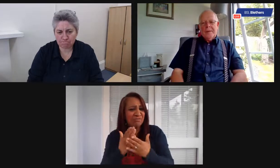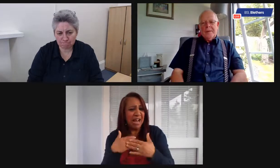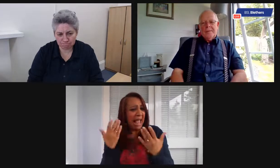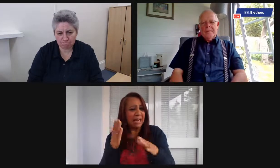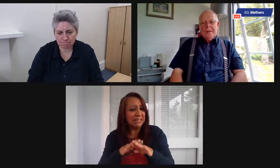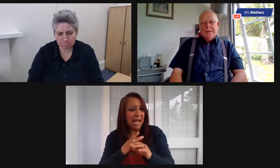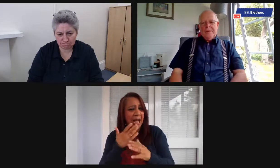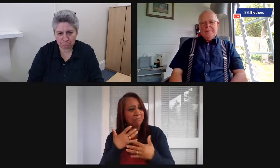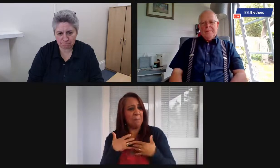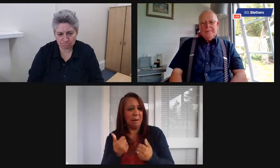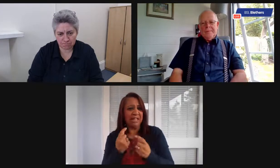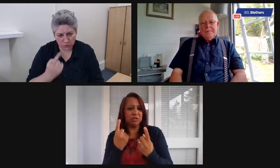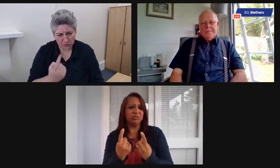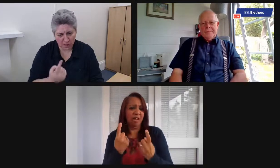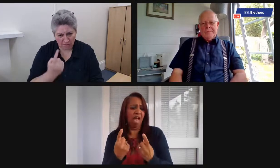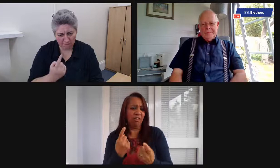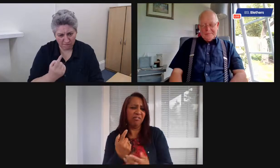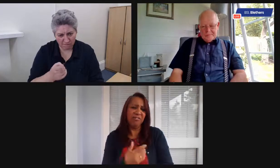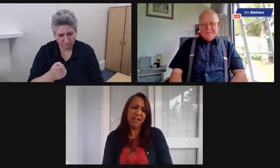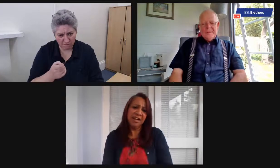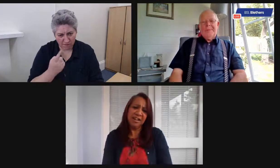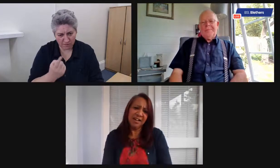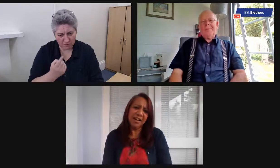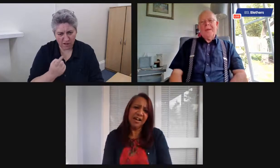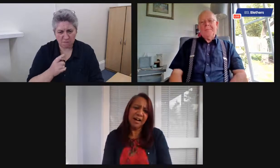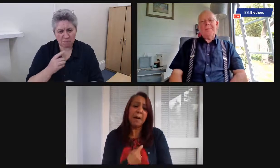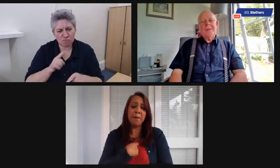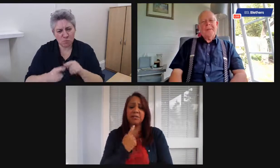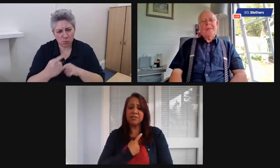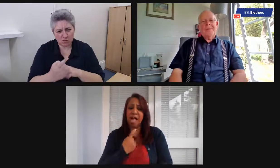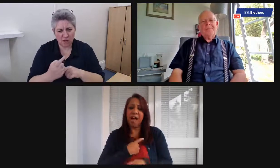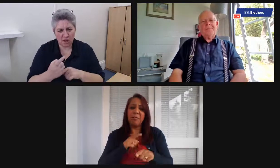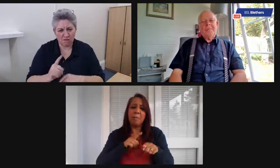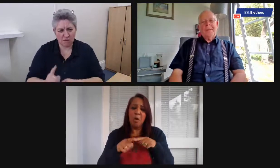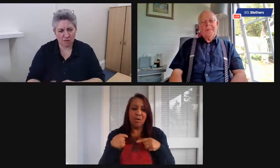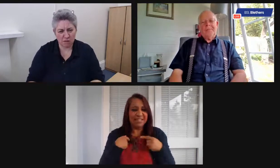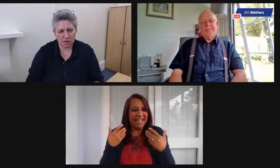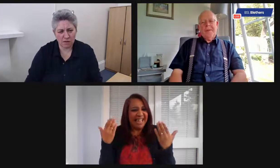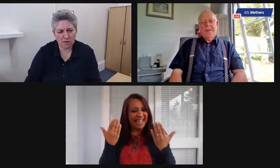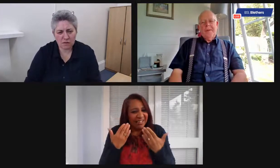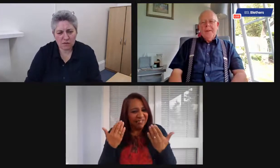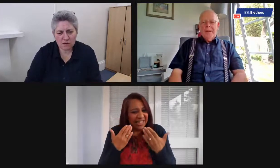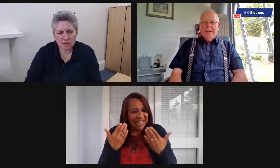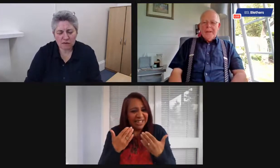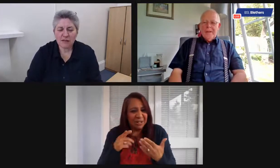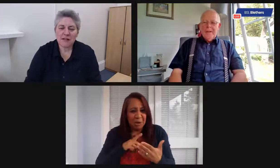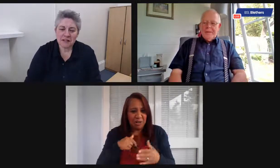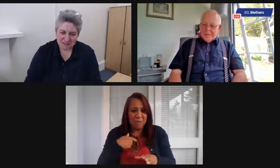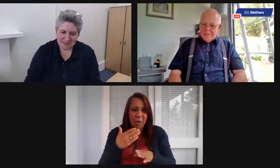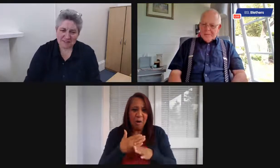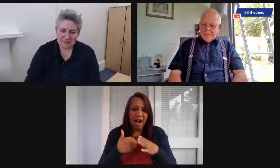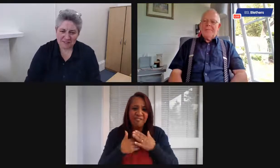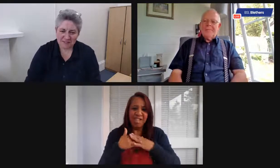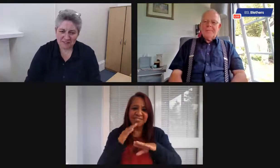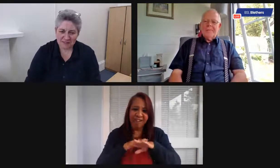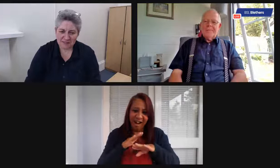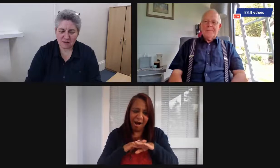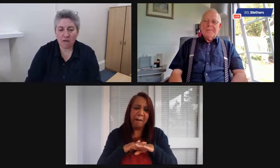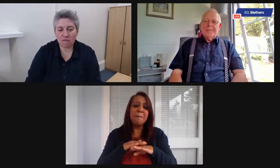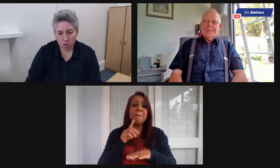feel benefits you. So there is no specific time, I would say. But what about you, Manjeet? Well, I'm an evening person, and that